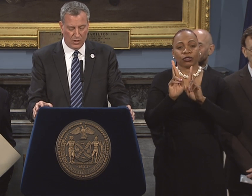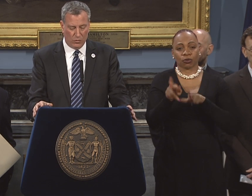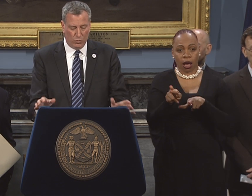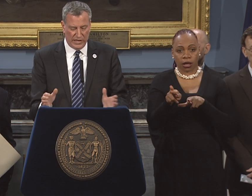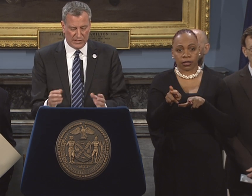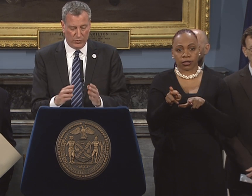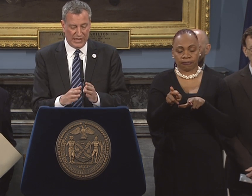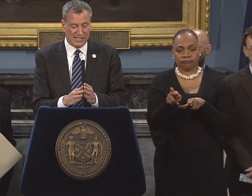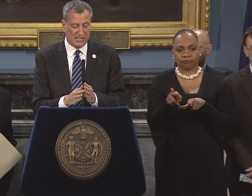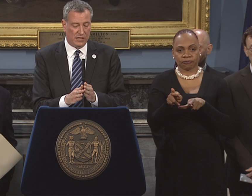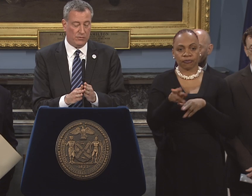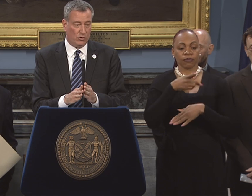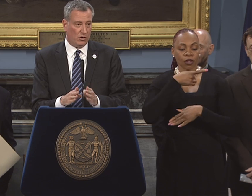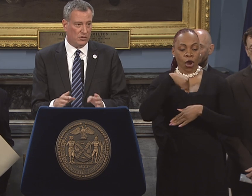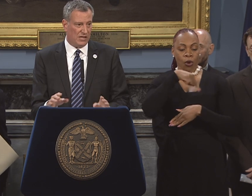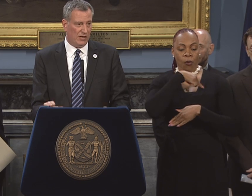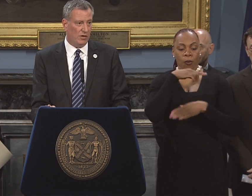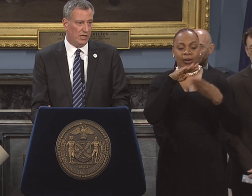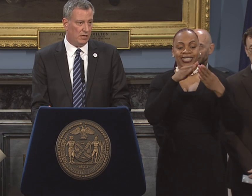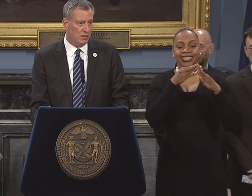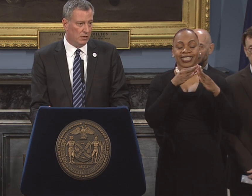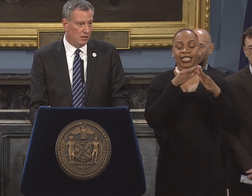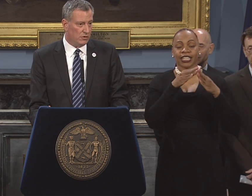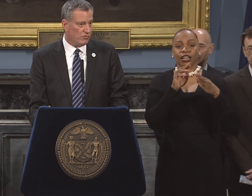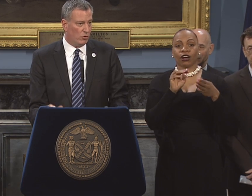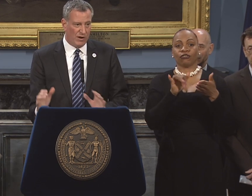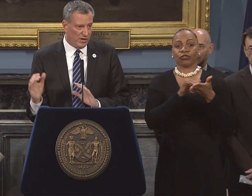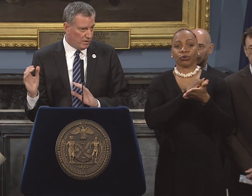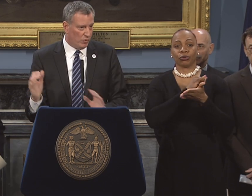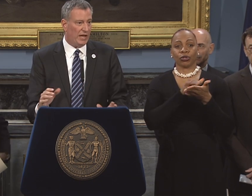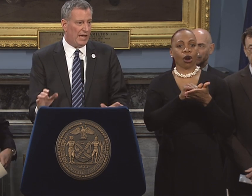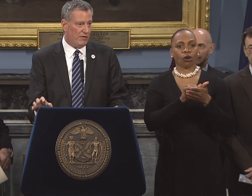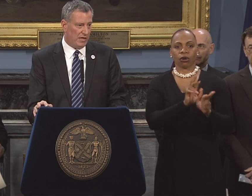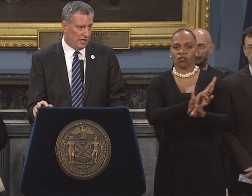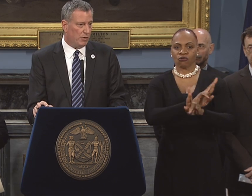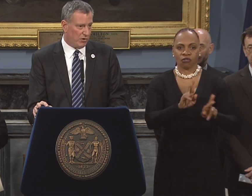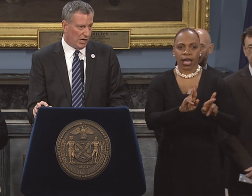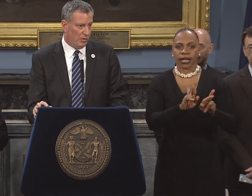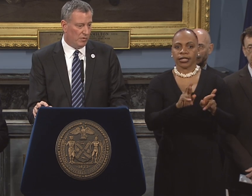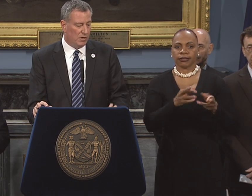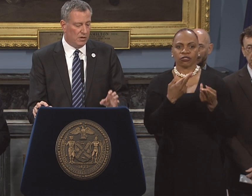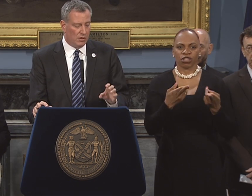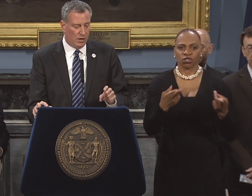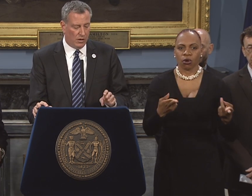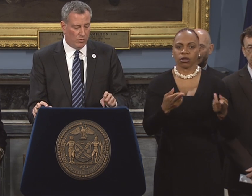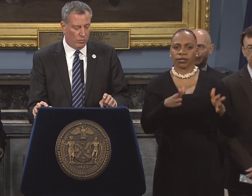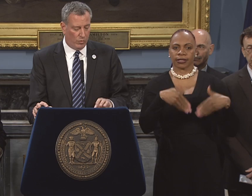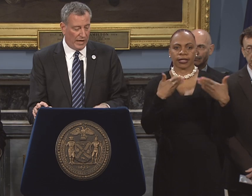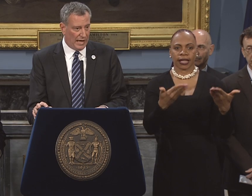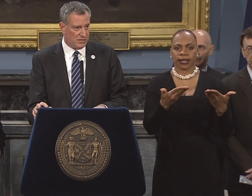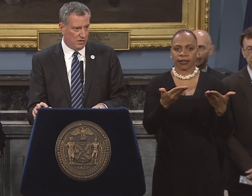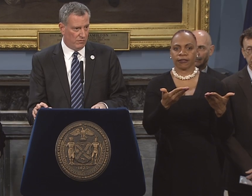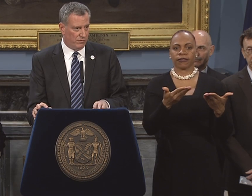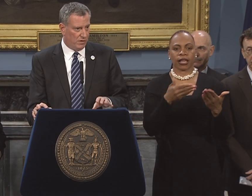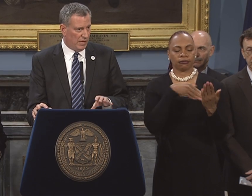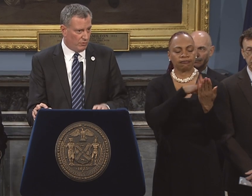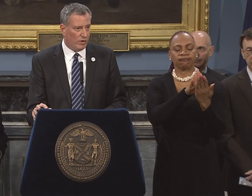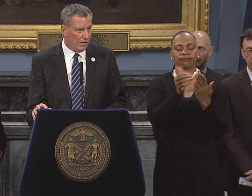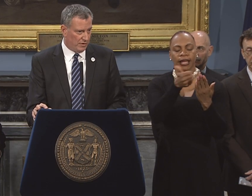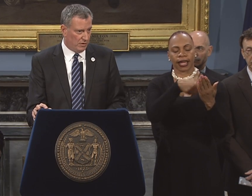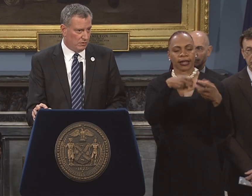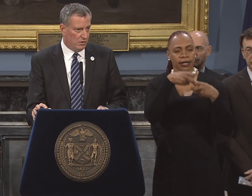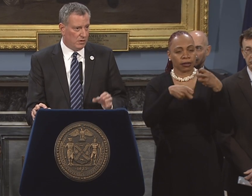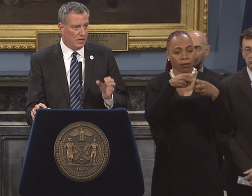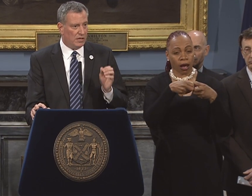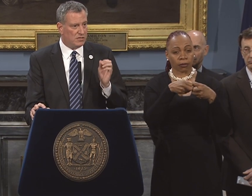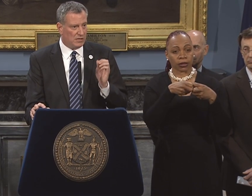look, we as the City of New York stand ready to throw everything we have at any problem. What we ask of everyone